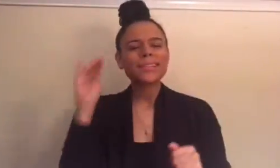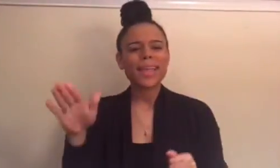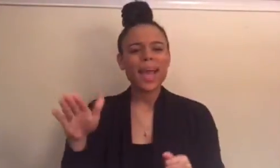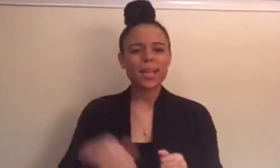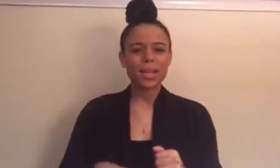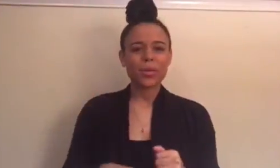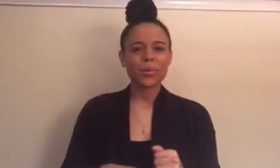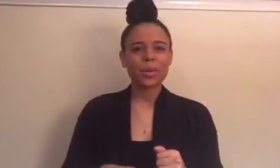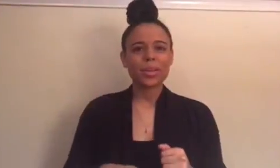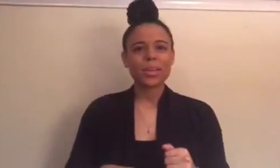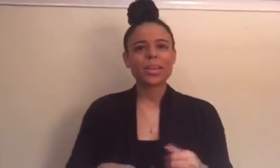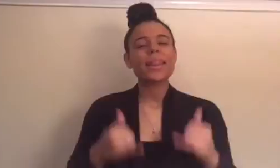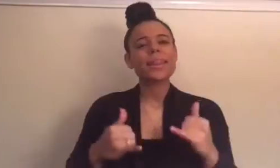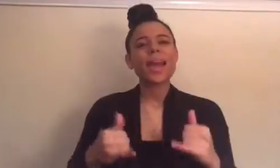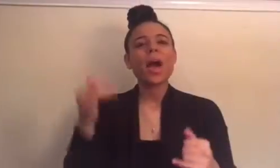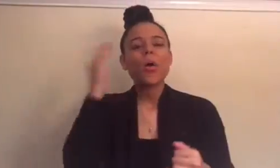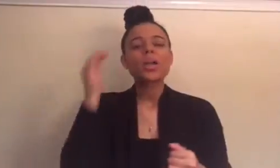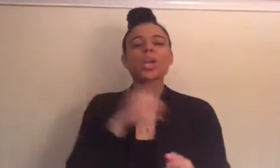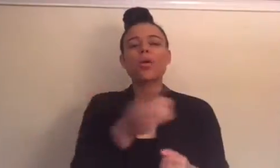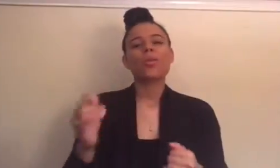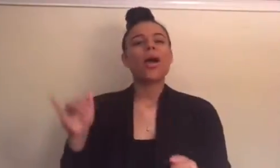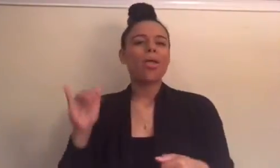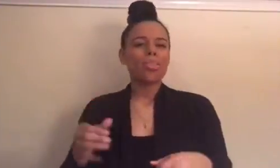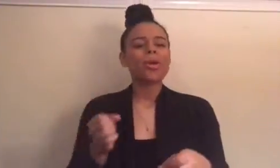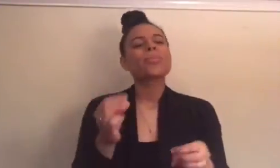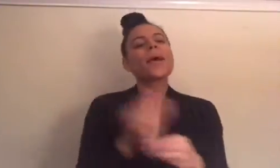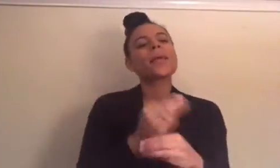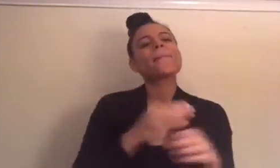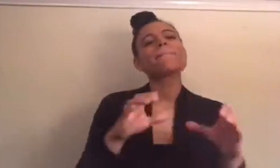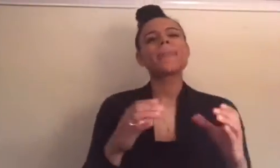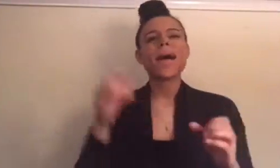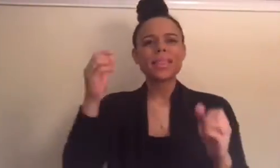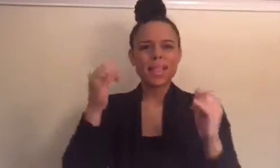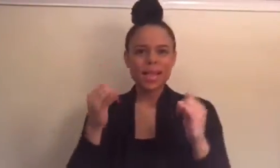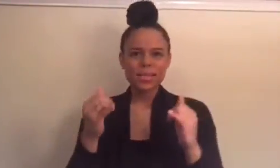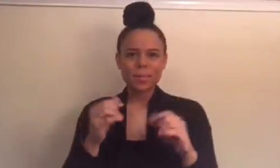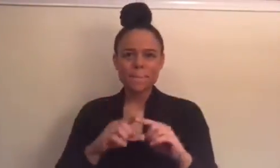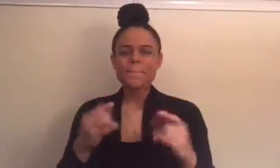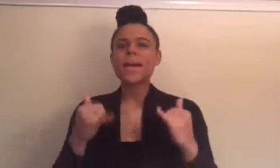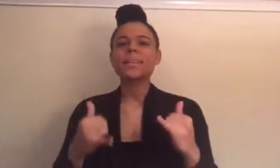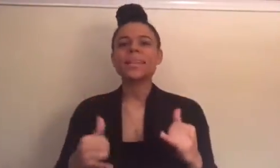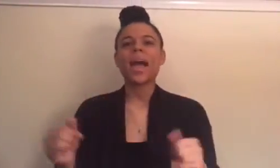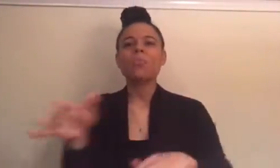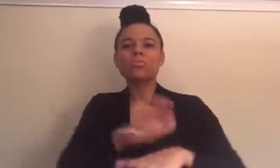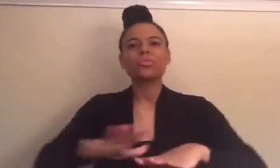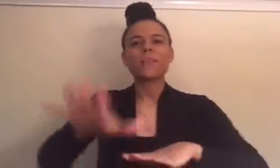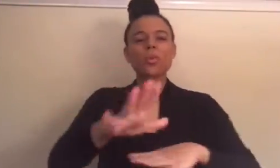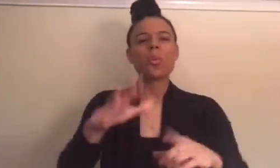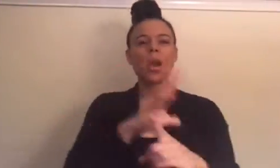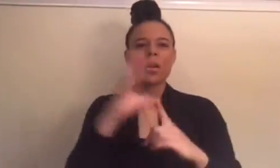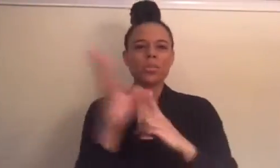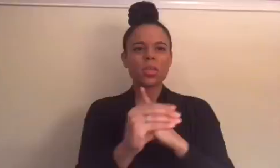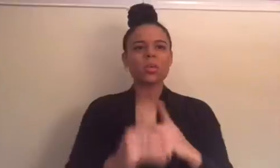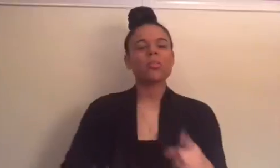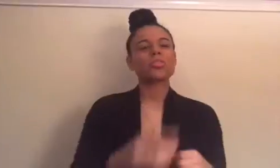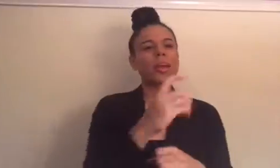unknown? Now, I know we learned that in math class, but now it's everywhere in the culture. The X Prize, the